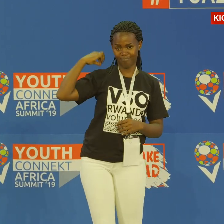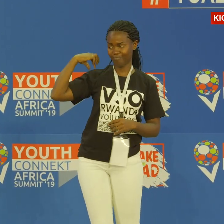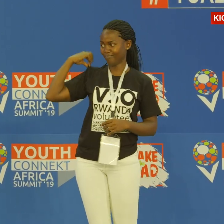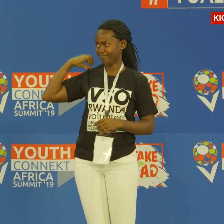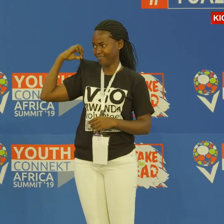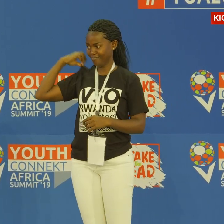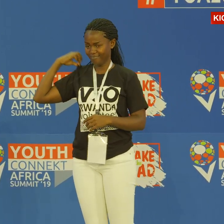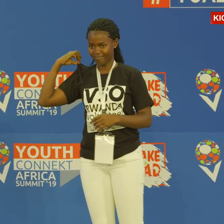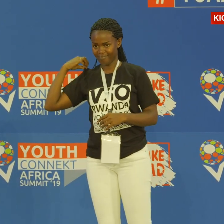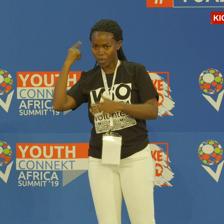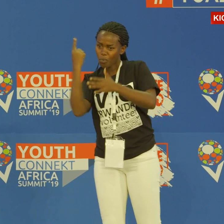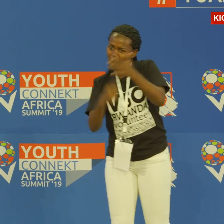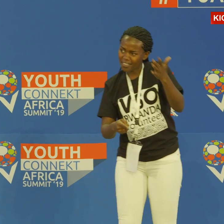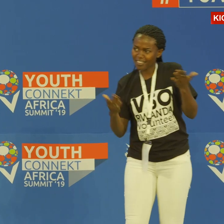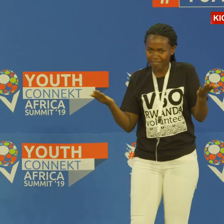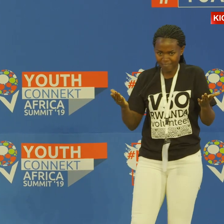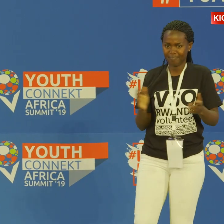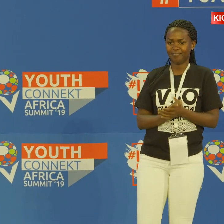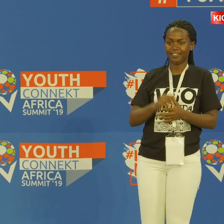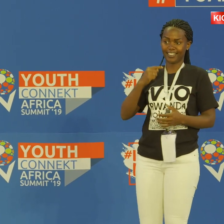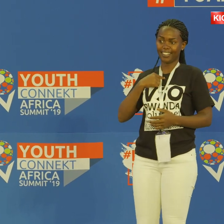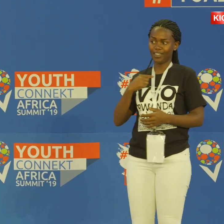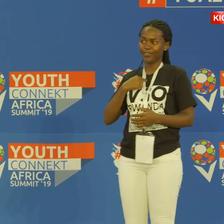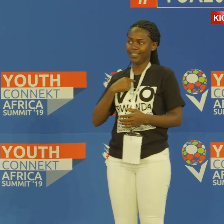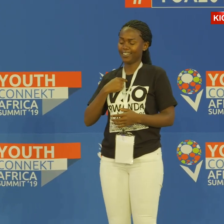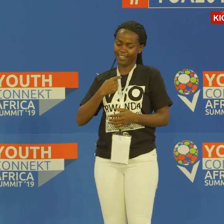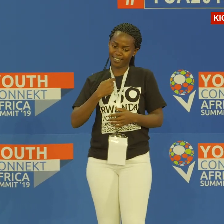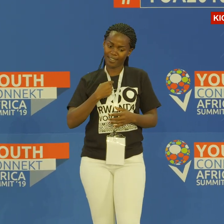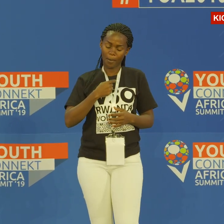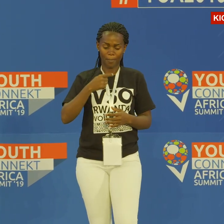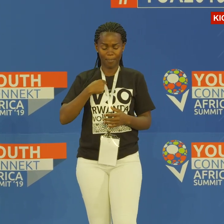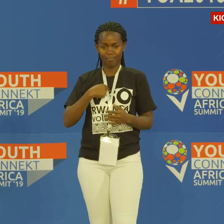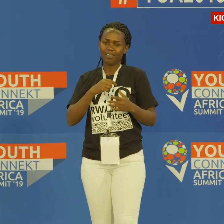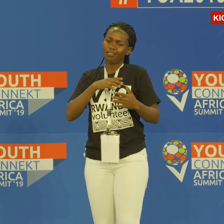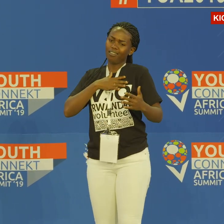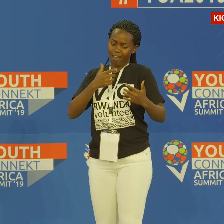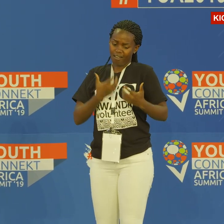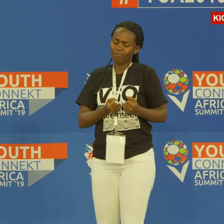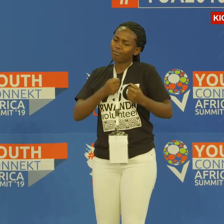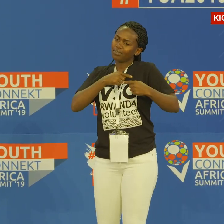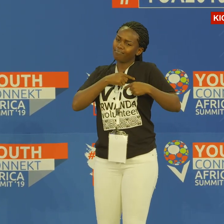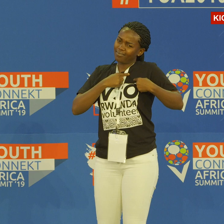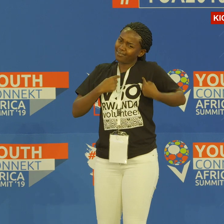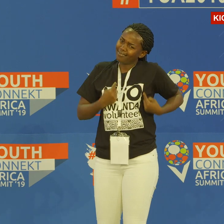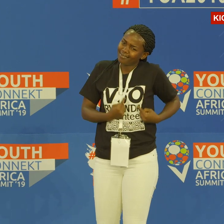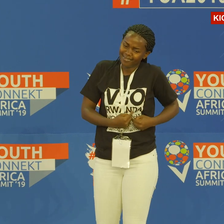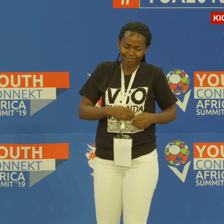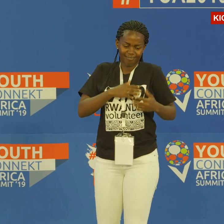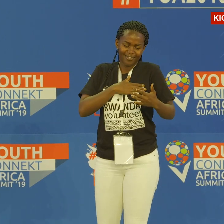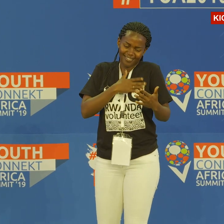And then we got government scholarship. I graduated from